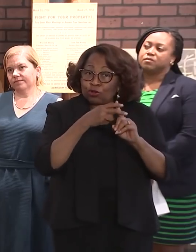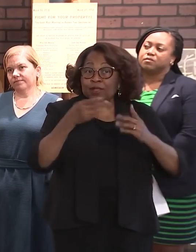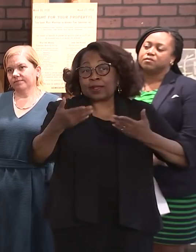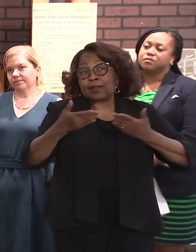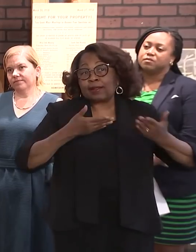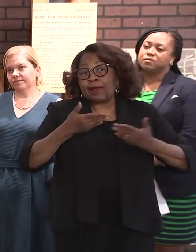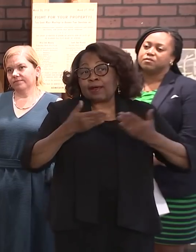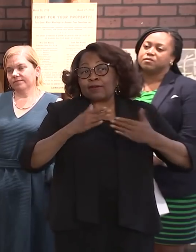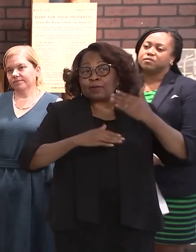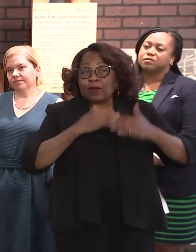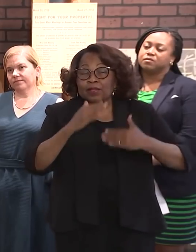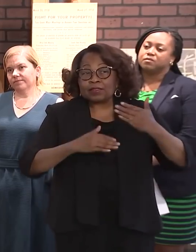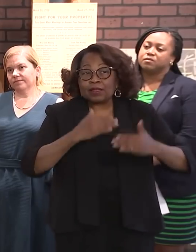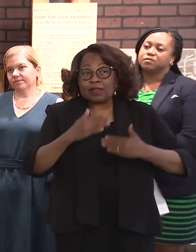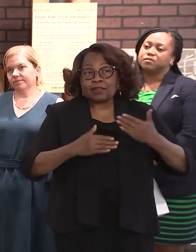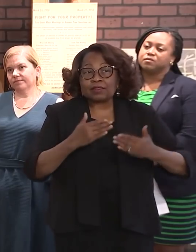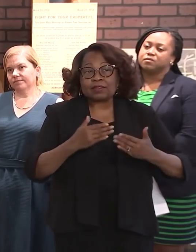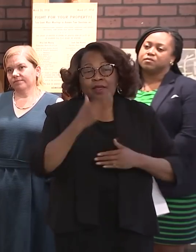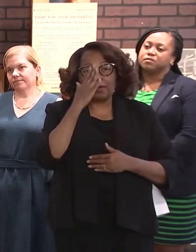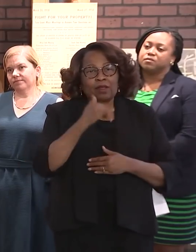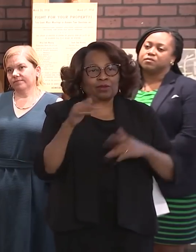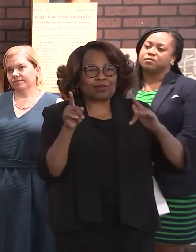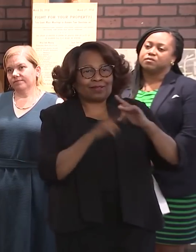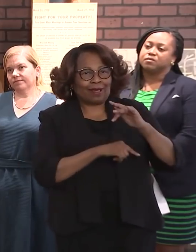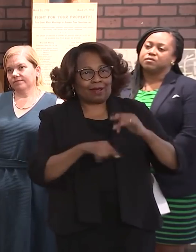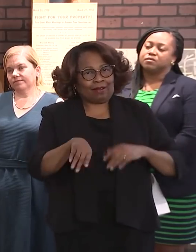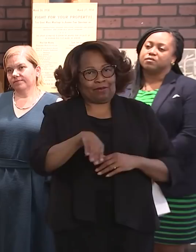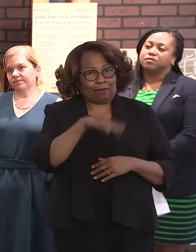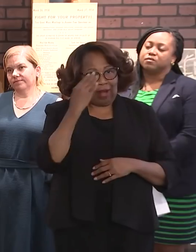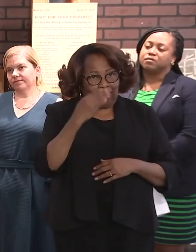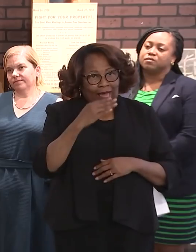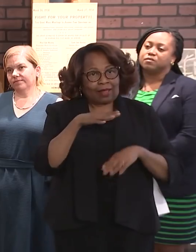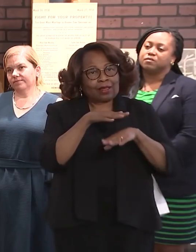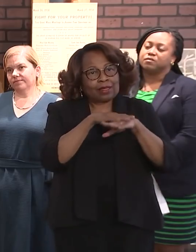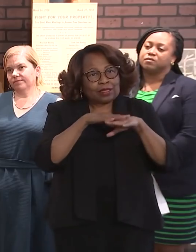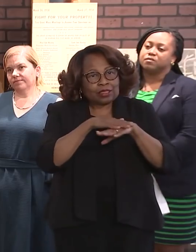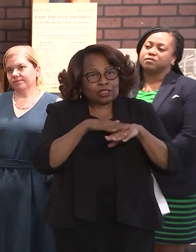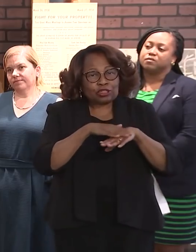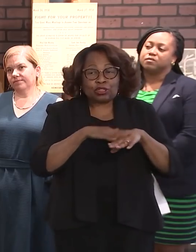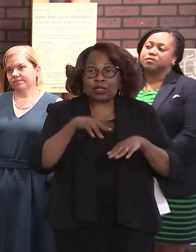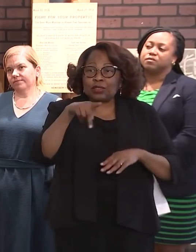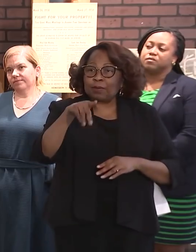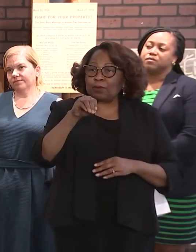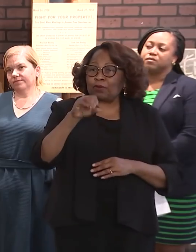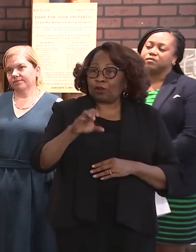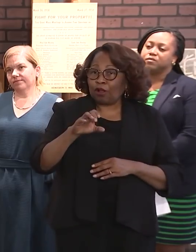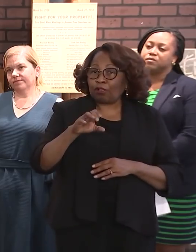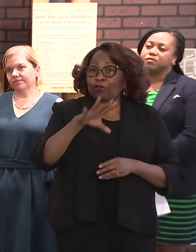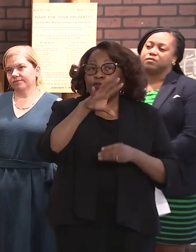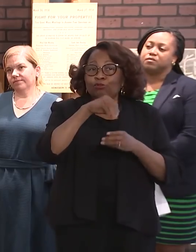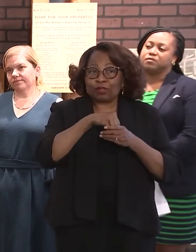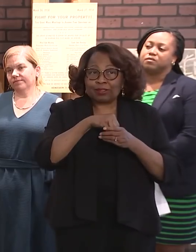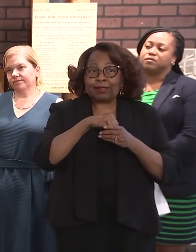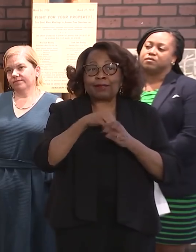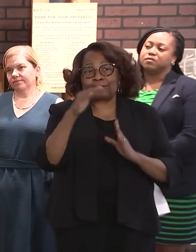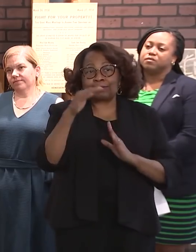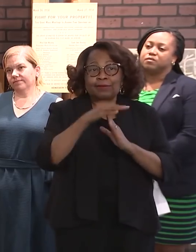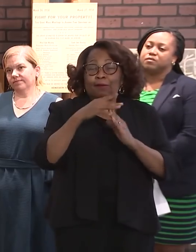hiring process in order to address the lack of Black, Indigenous, and people of color in senior leadership